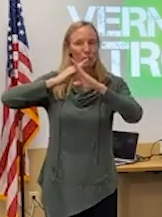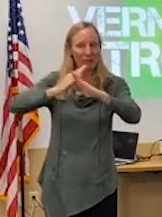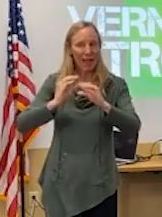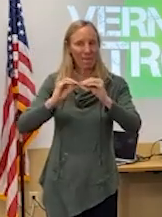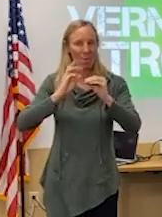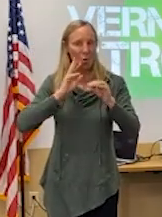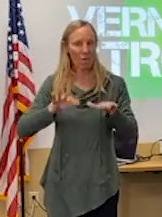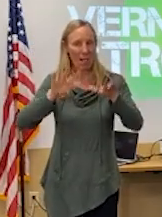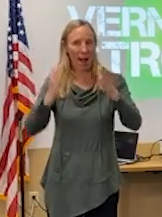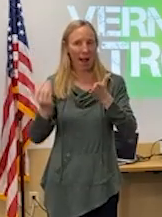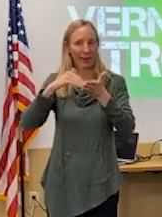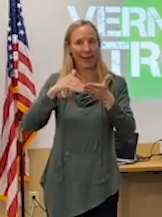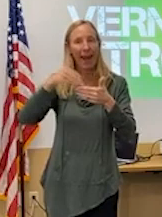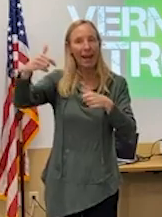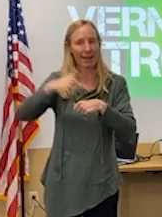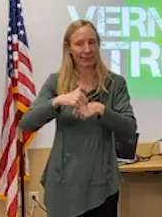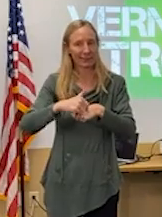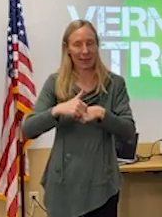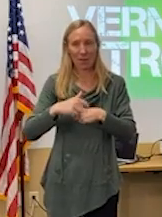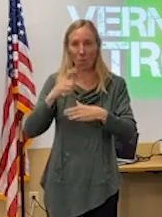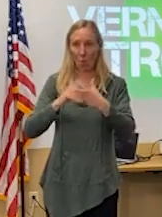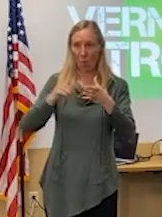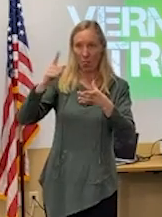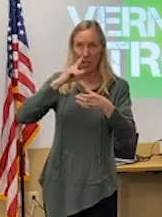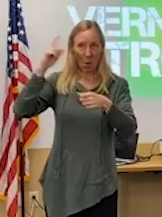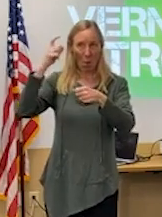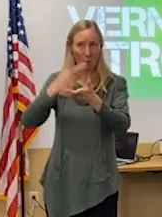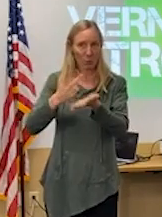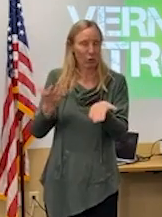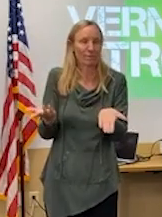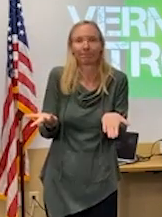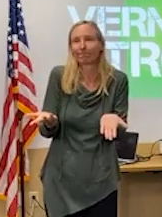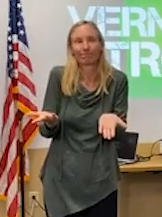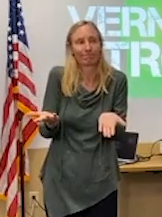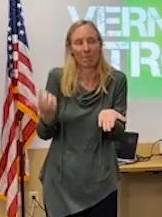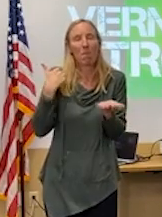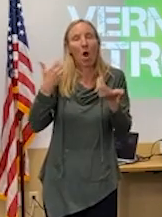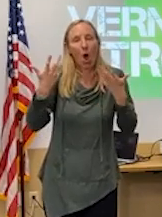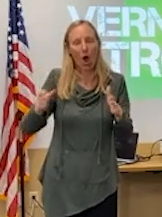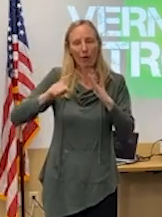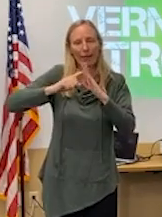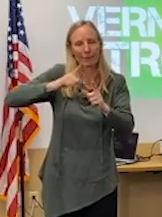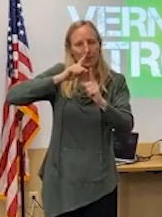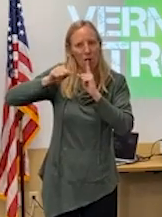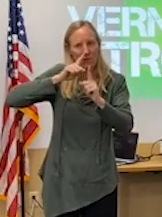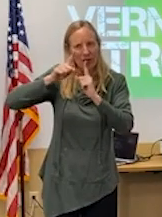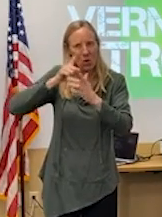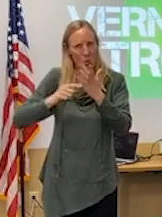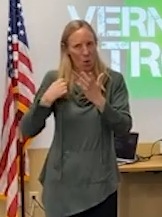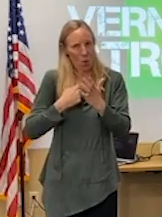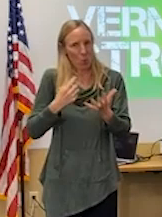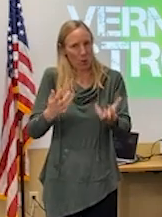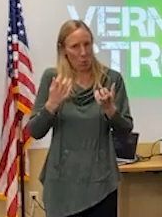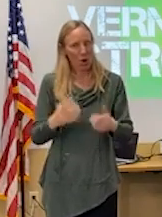number, and I don't know what they're going to include, but we've had some initial conversations with them.